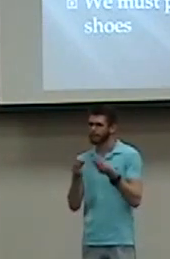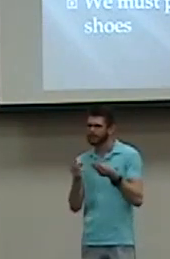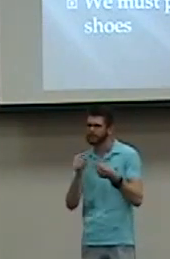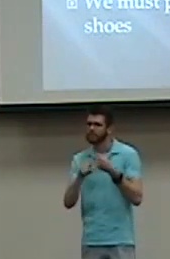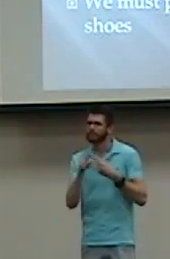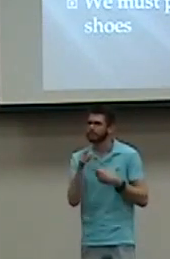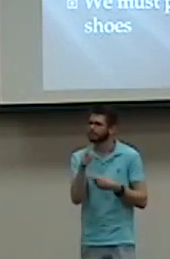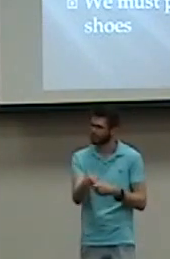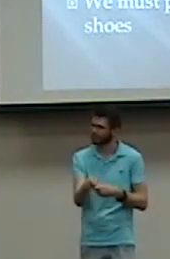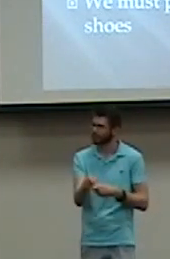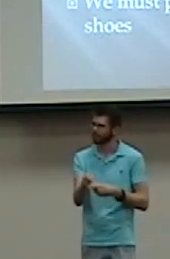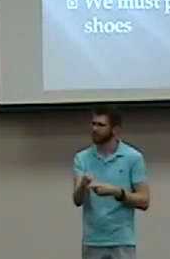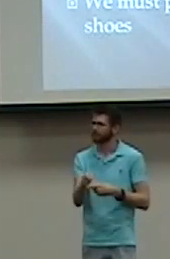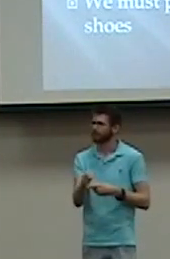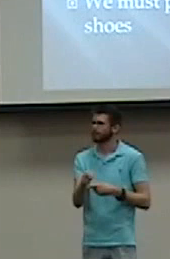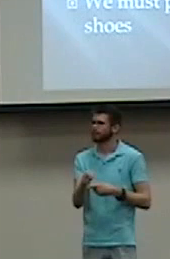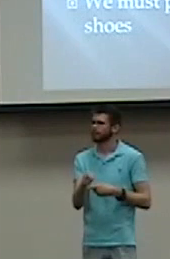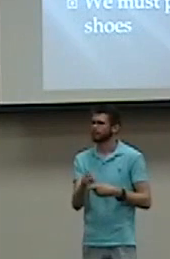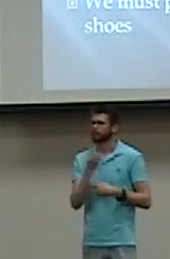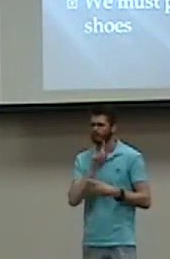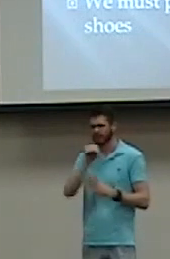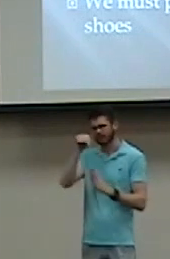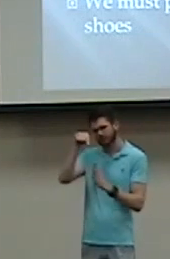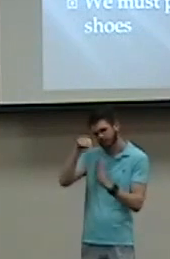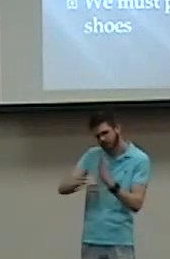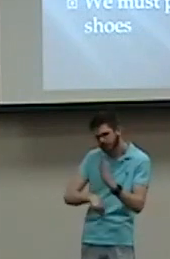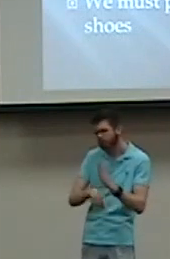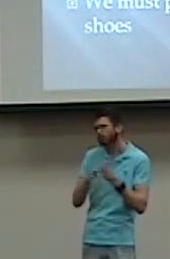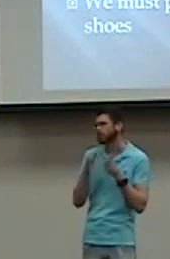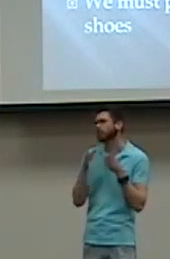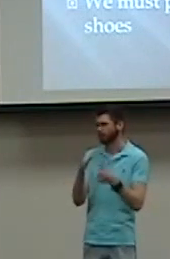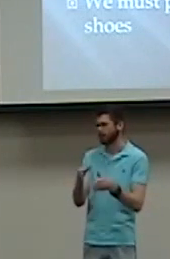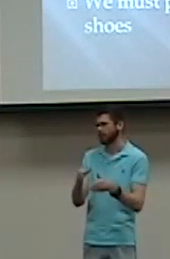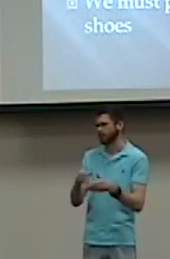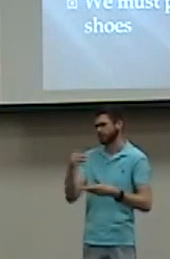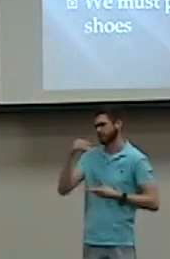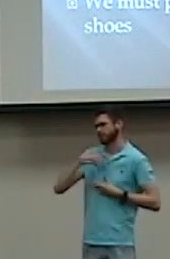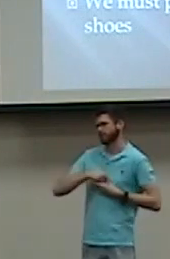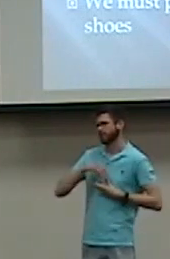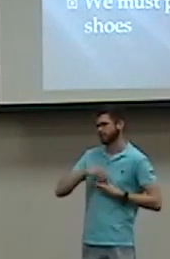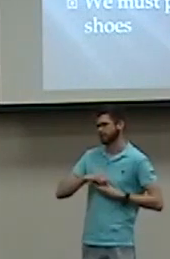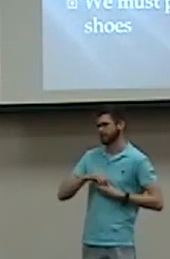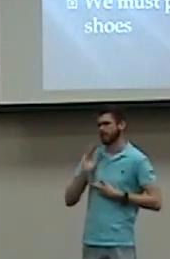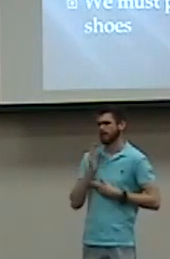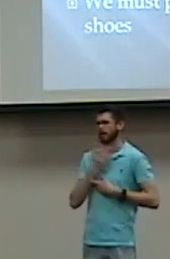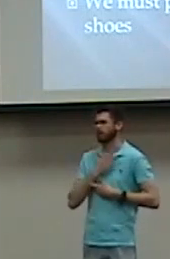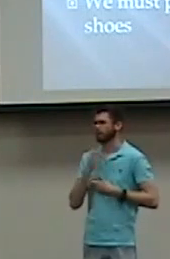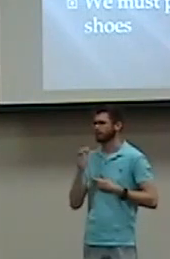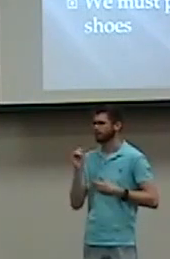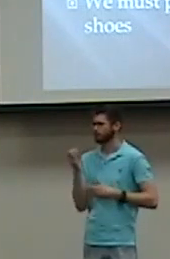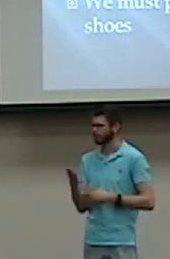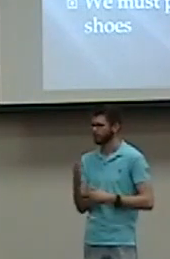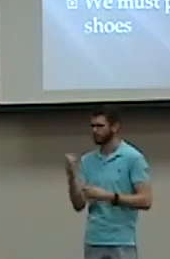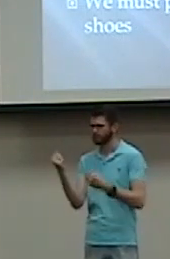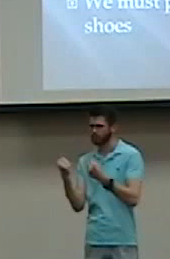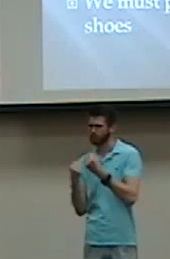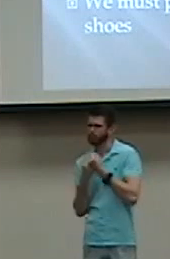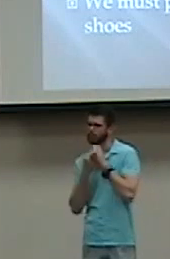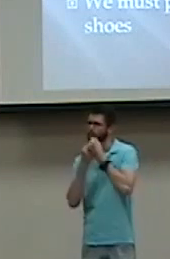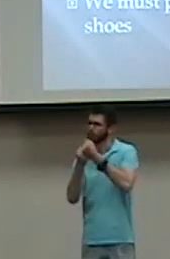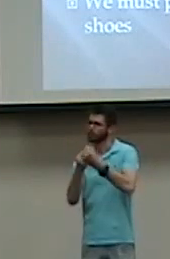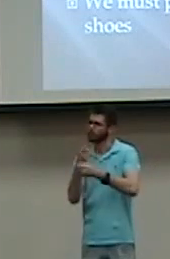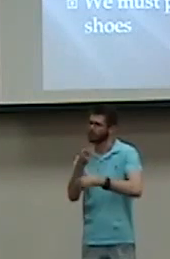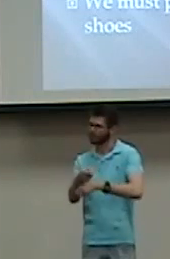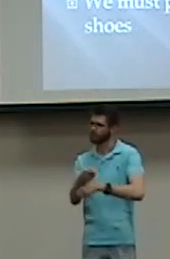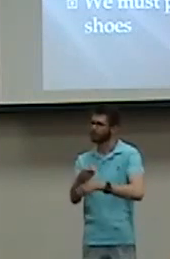them on the deepest level. Our job is to support them, to encourage them, to love them,